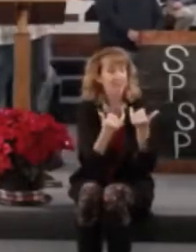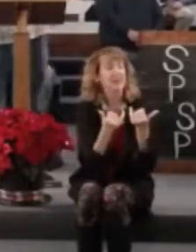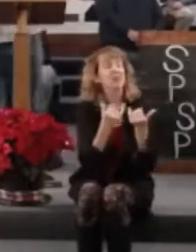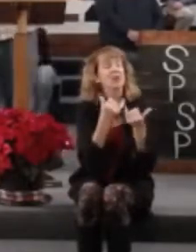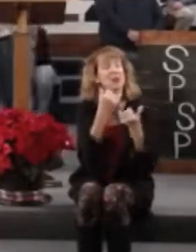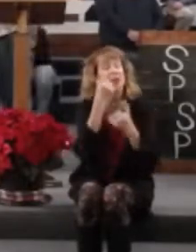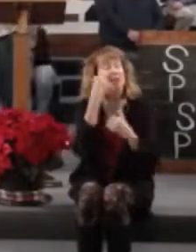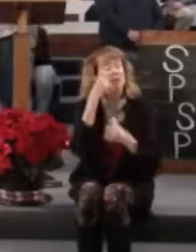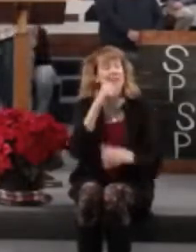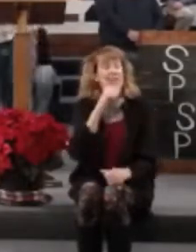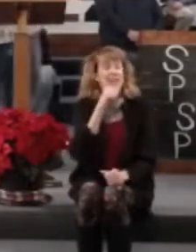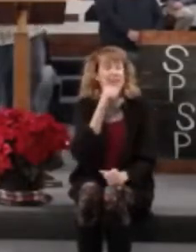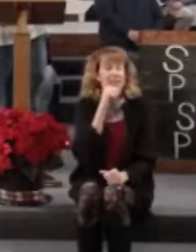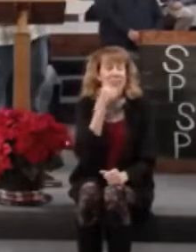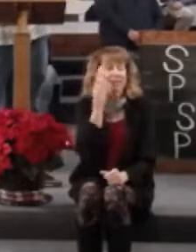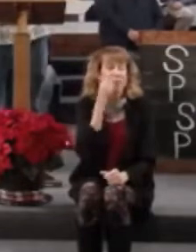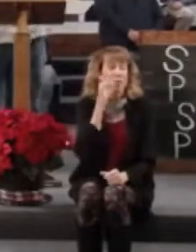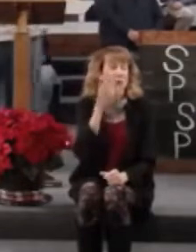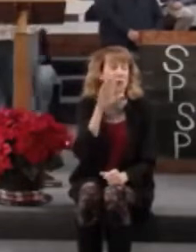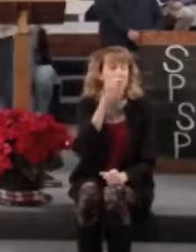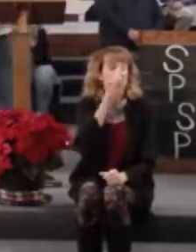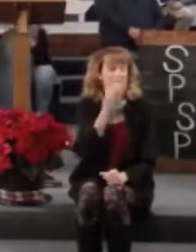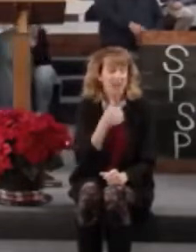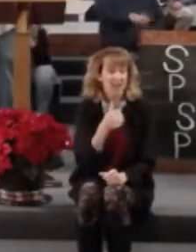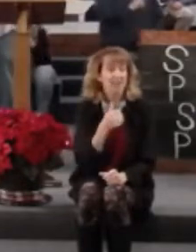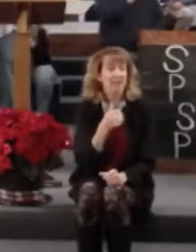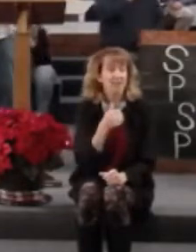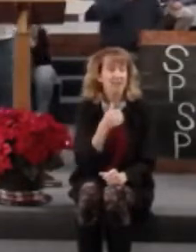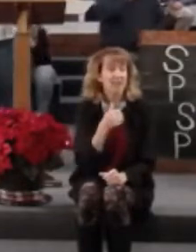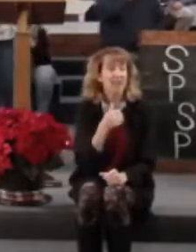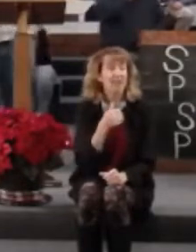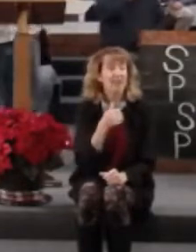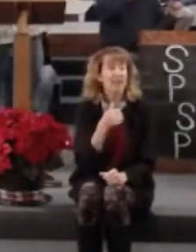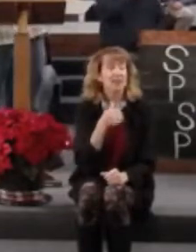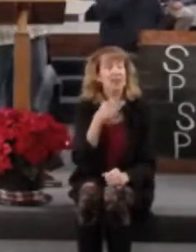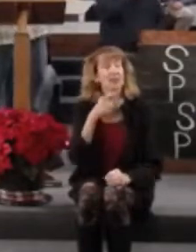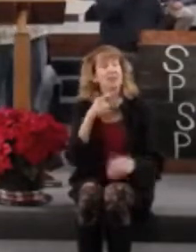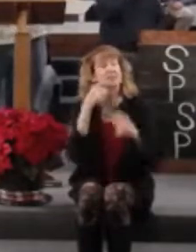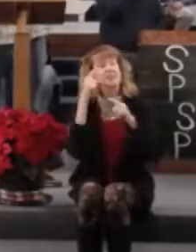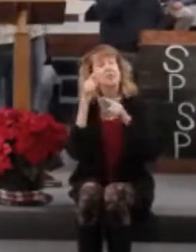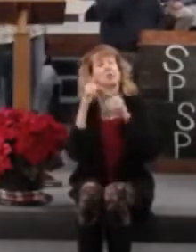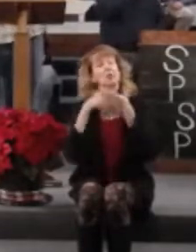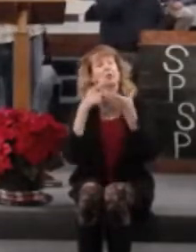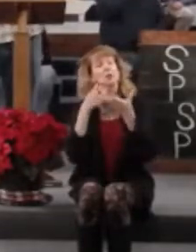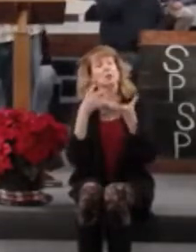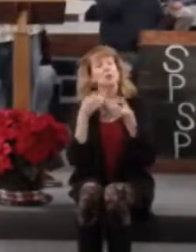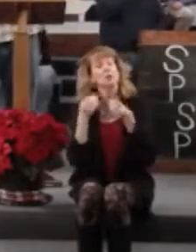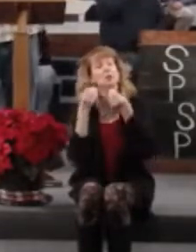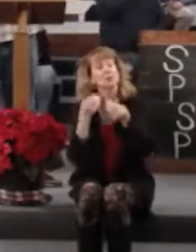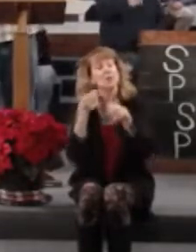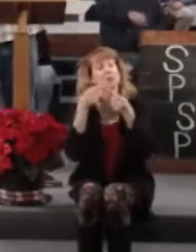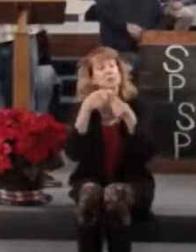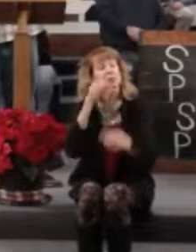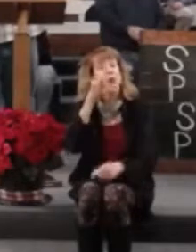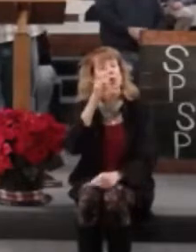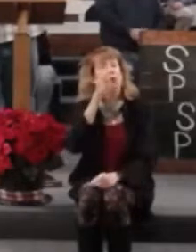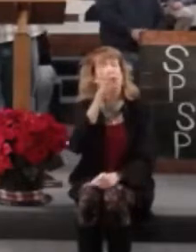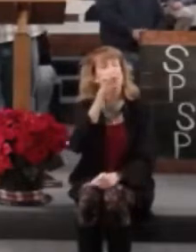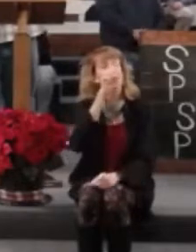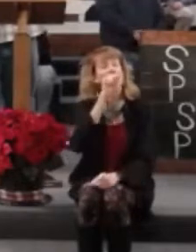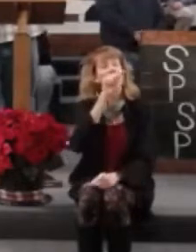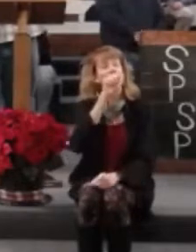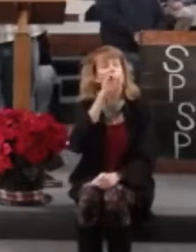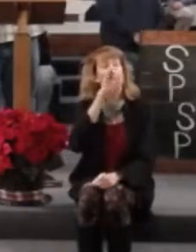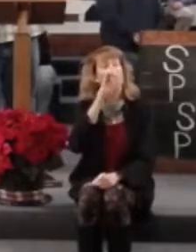This is not for your tithe. Your tithe goes in the normal check. This is for what you want to give to Lottie Moon.